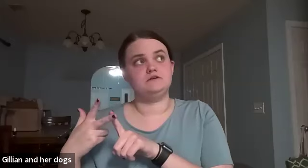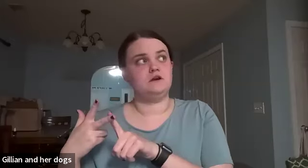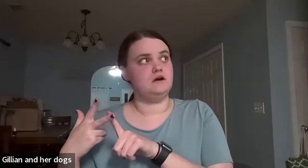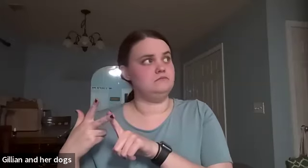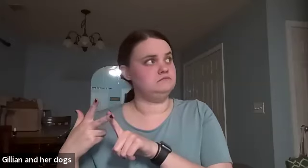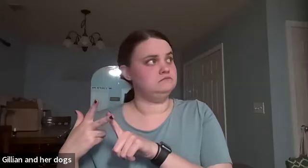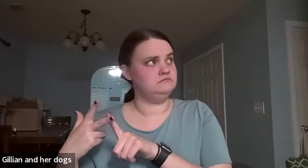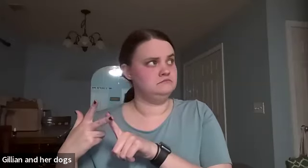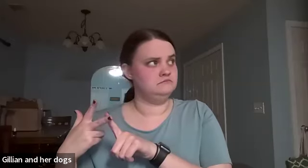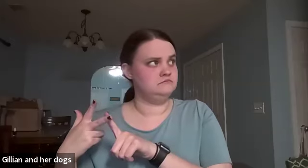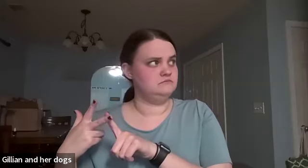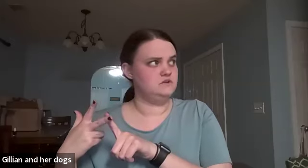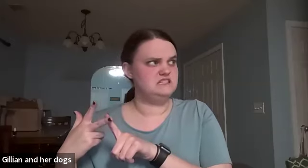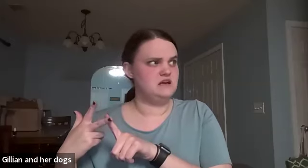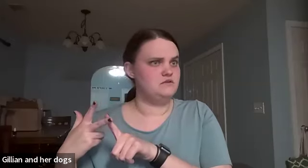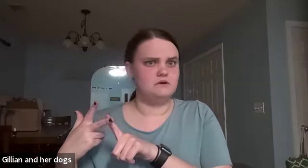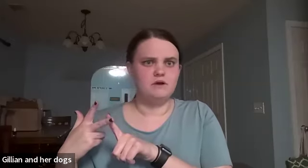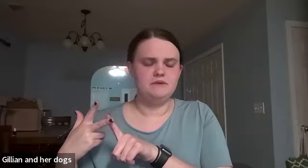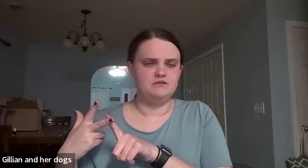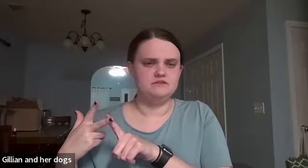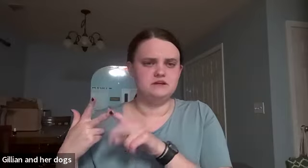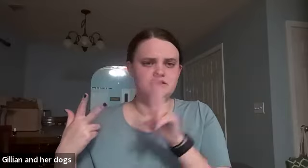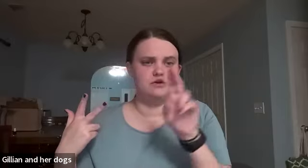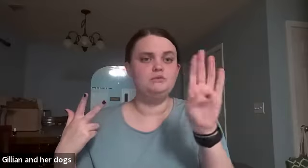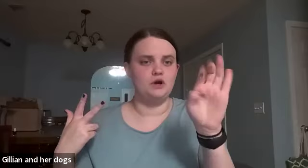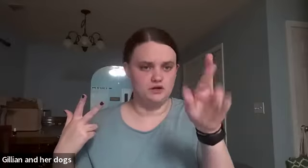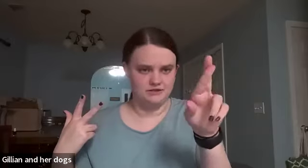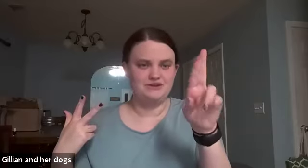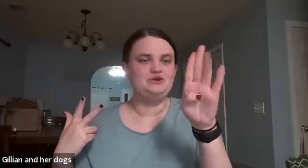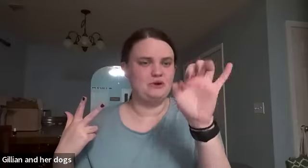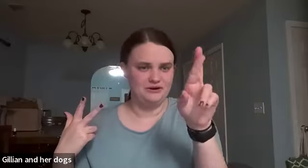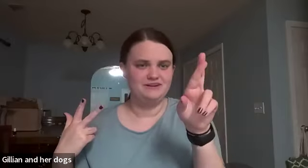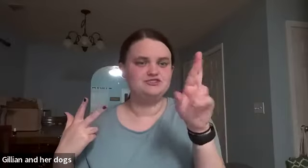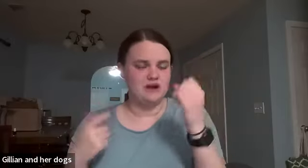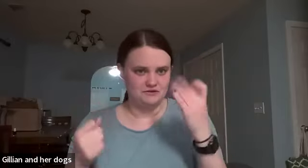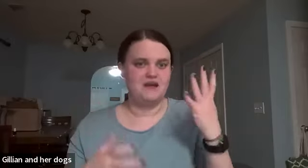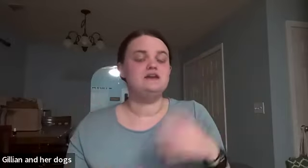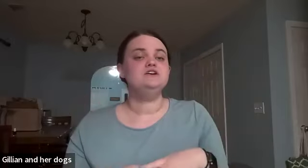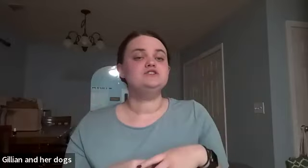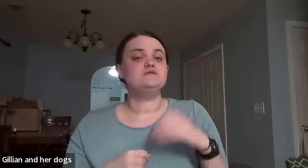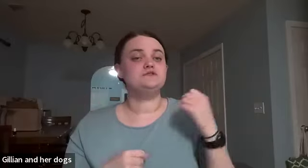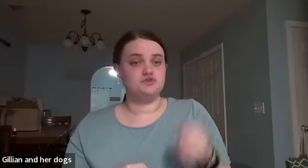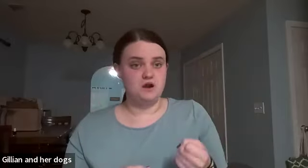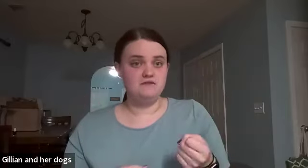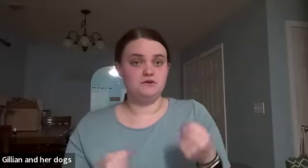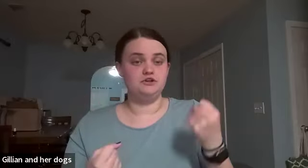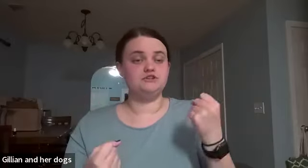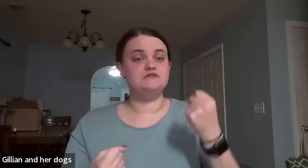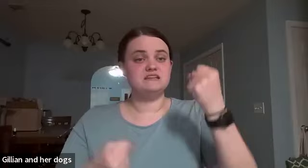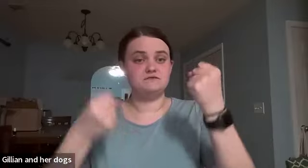driver, what's the other one? Why am I losing it? The Uber driver, that. So for driver, you're going to do the sign